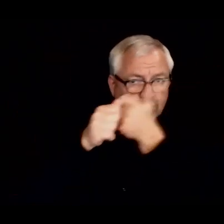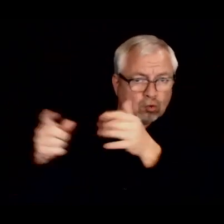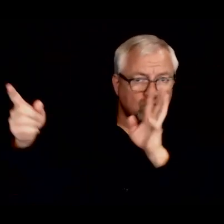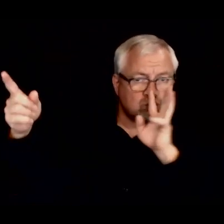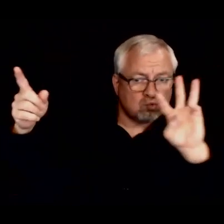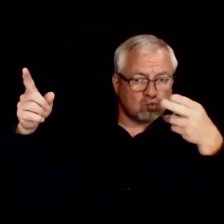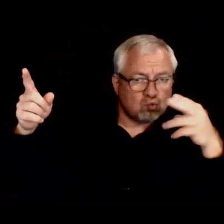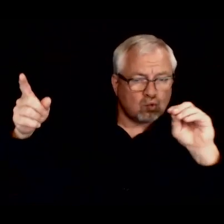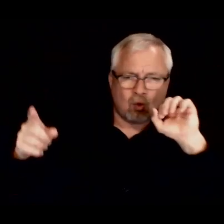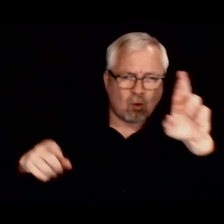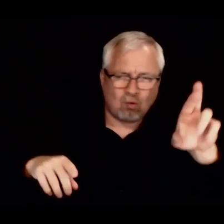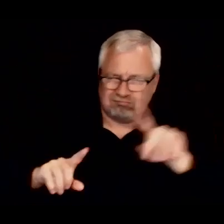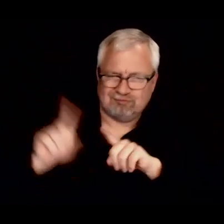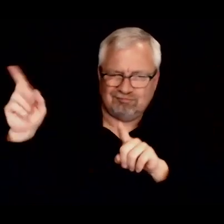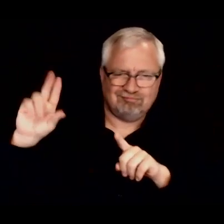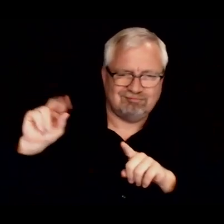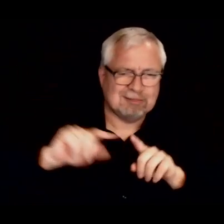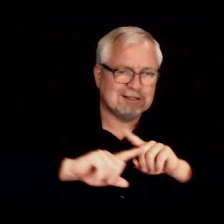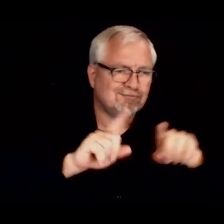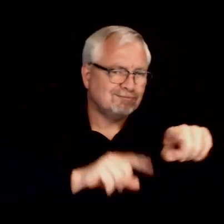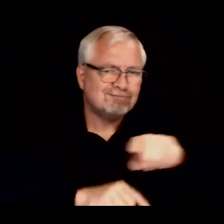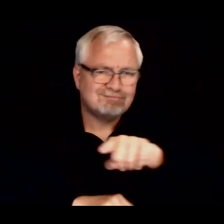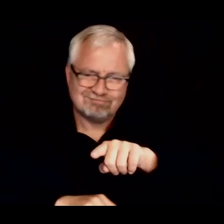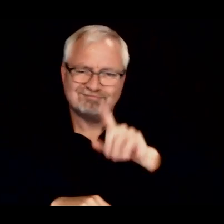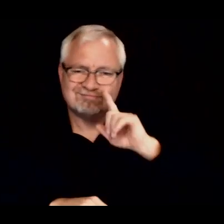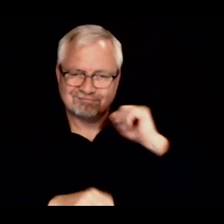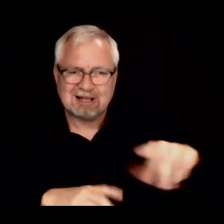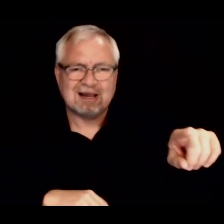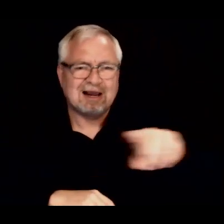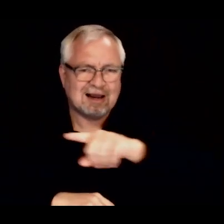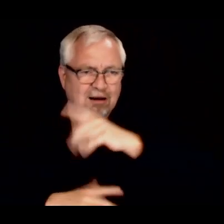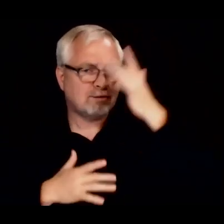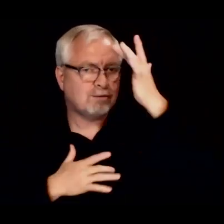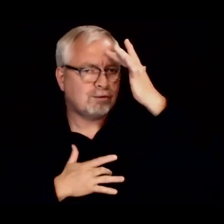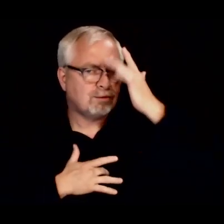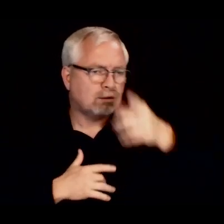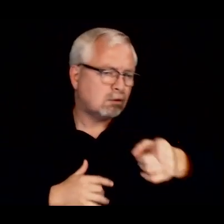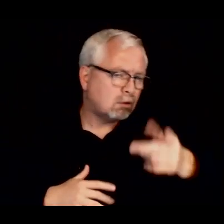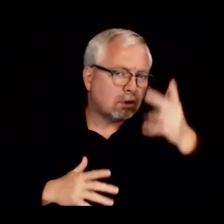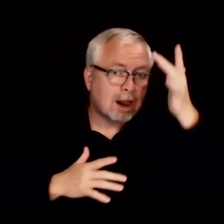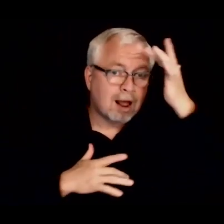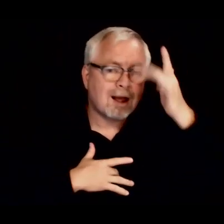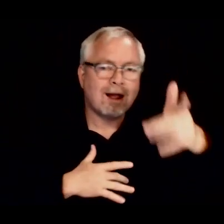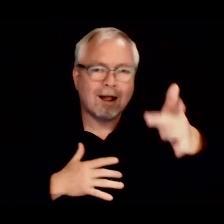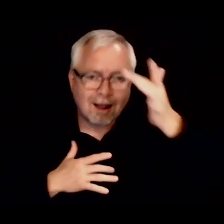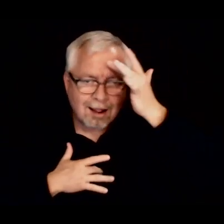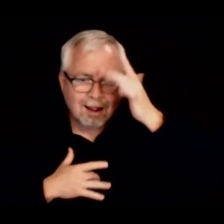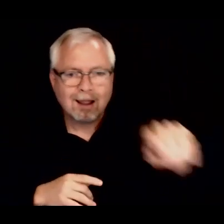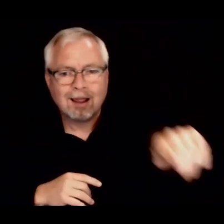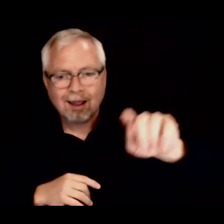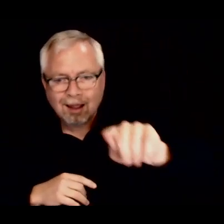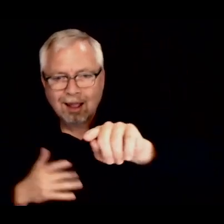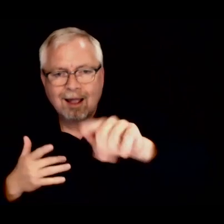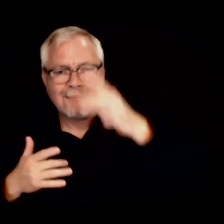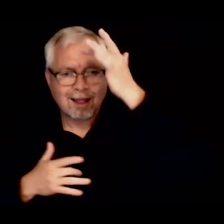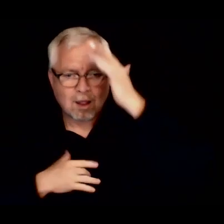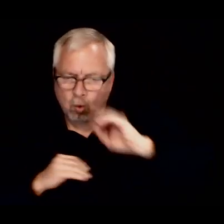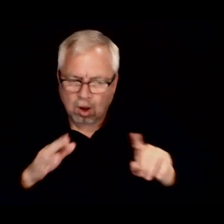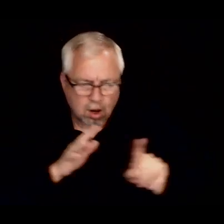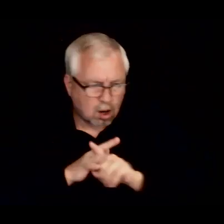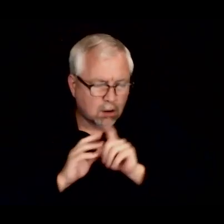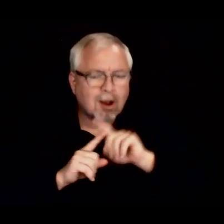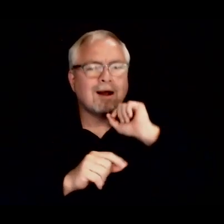asymptomatic transmission going on in Minnesota a lot of the time? So I guess, yeah, that's my question.